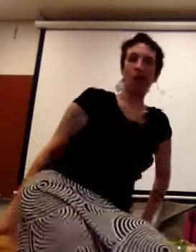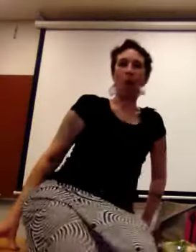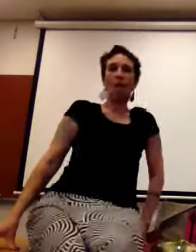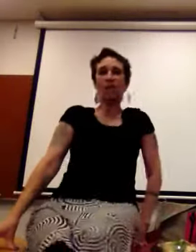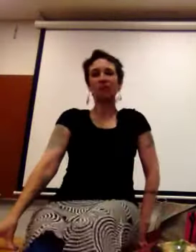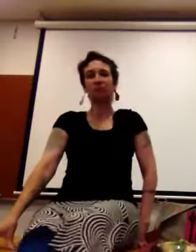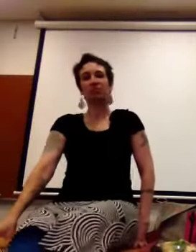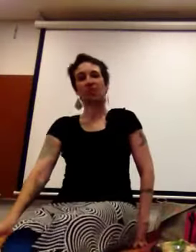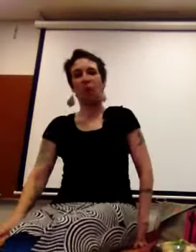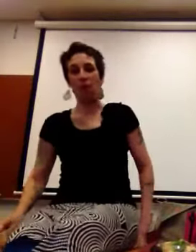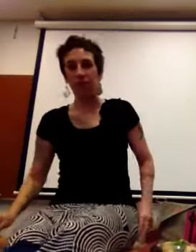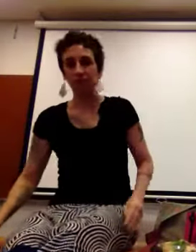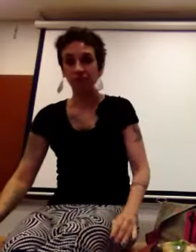like there's a window to somewhere else.